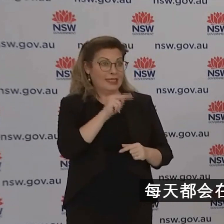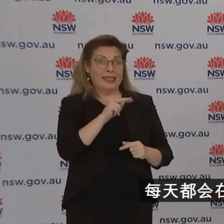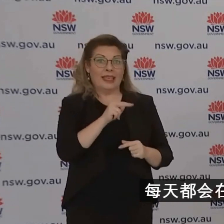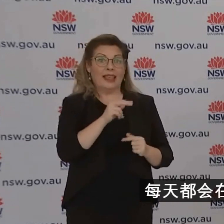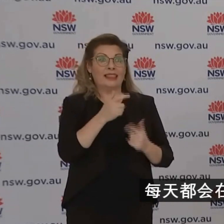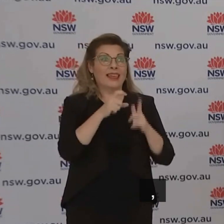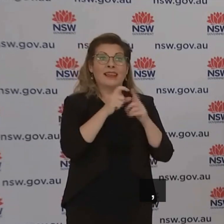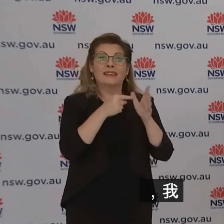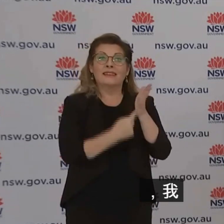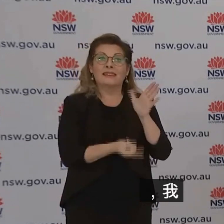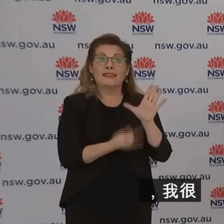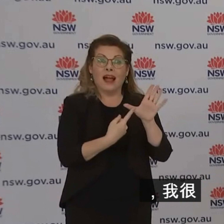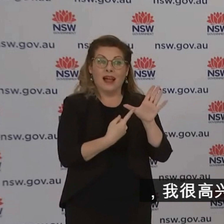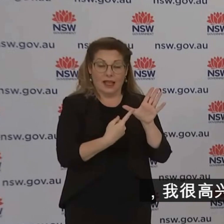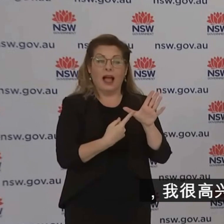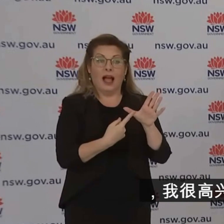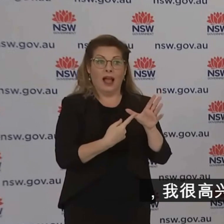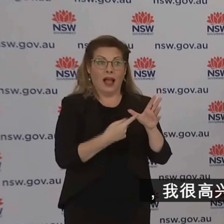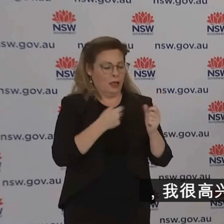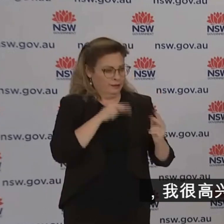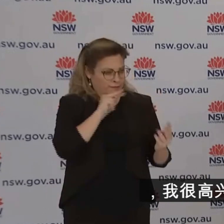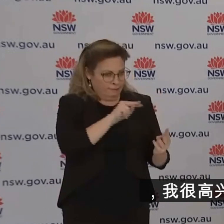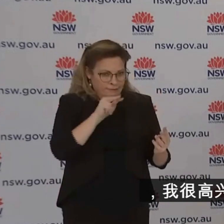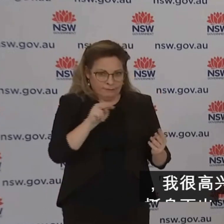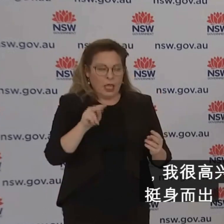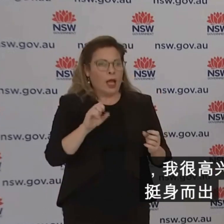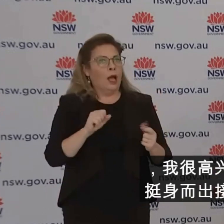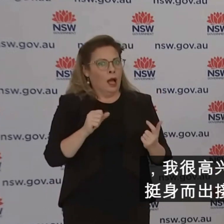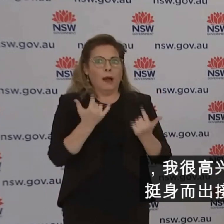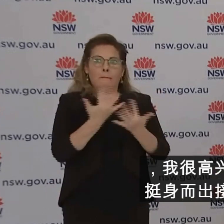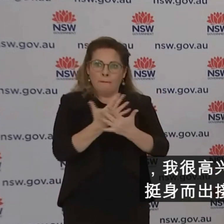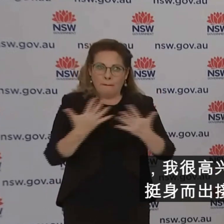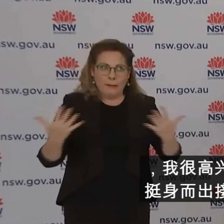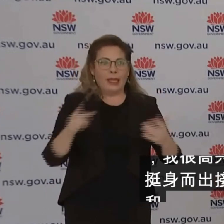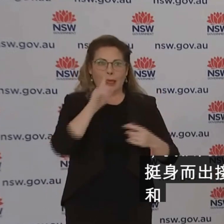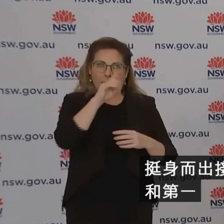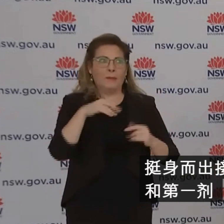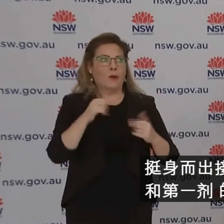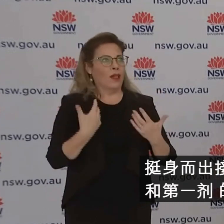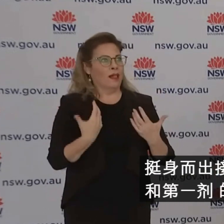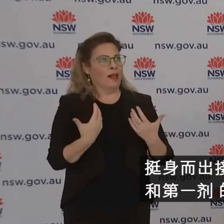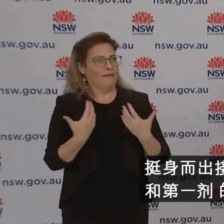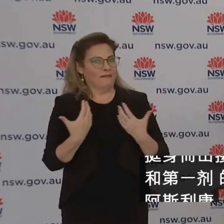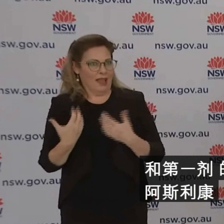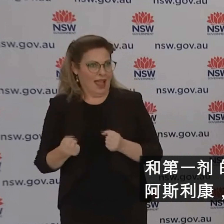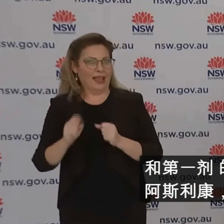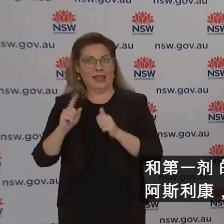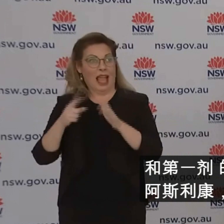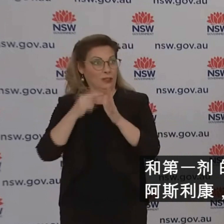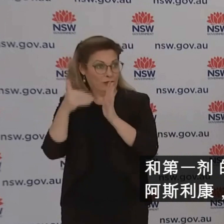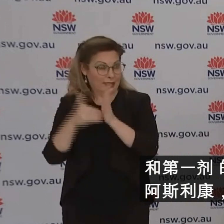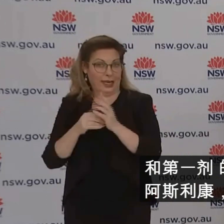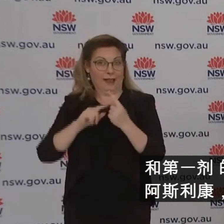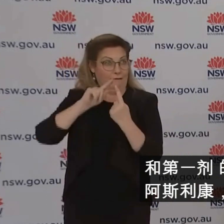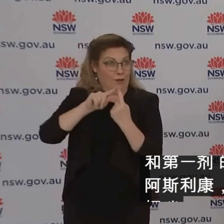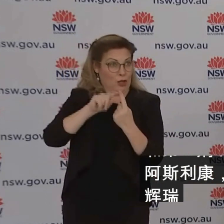website, and I am overjoyed that both people are coming forward for their second dose and their first dose of AstraZeneca, and